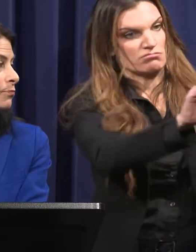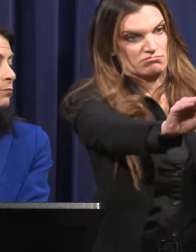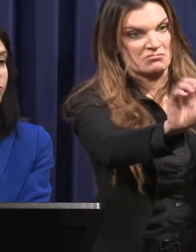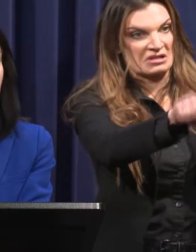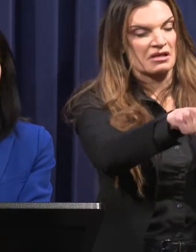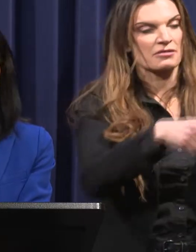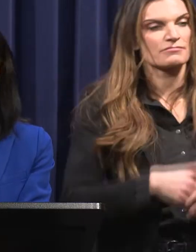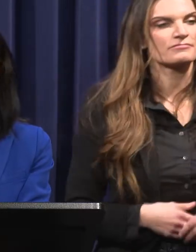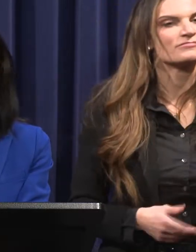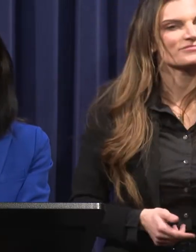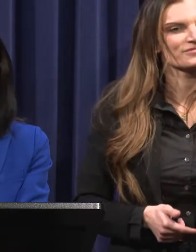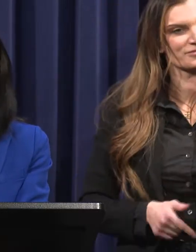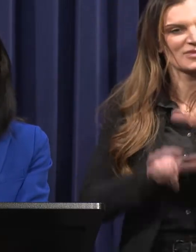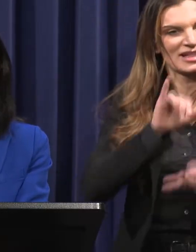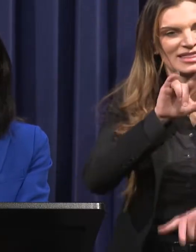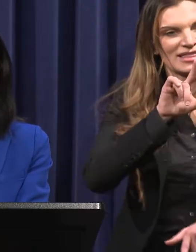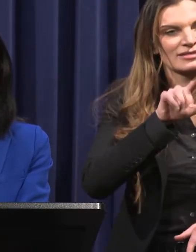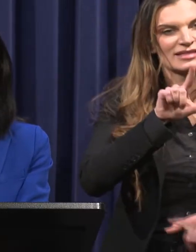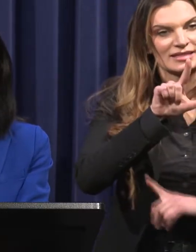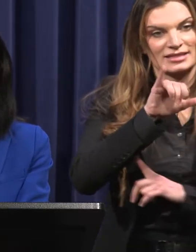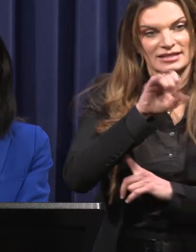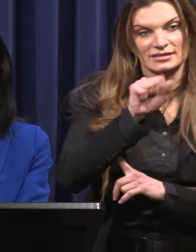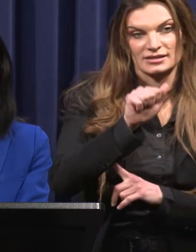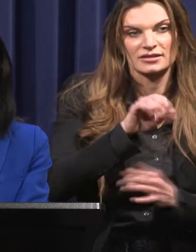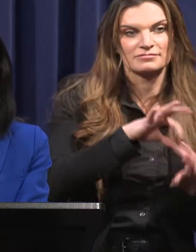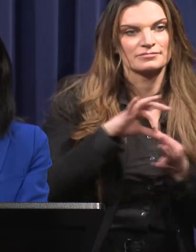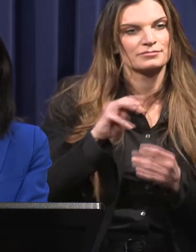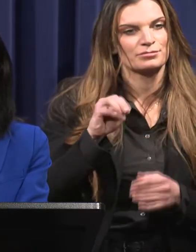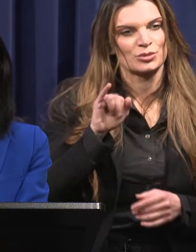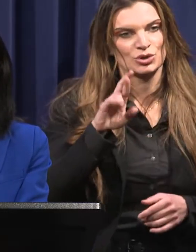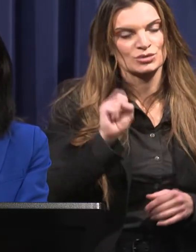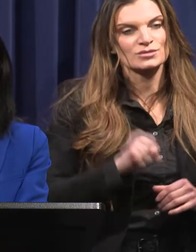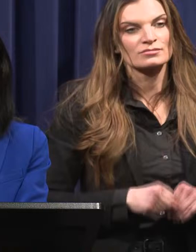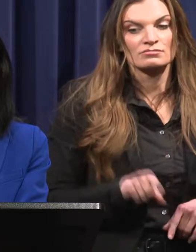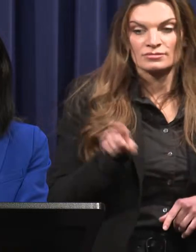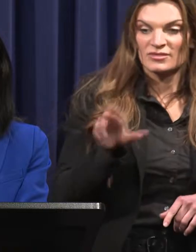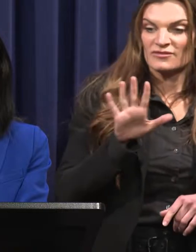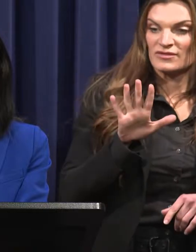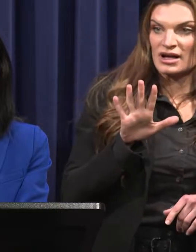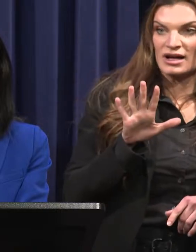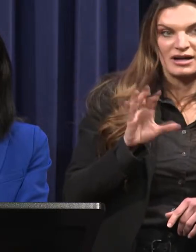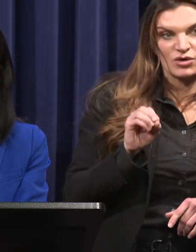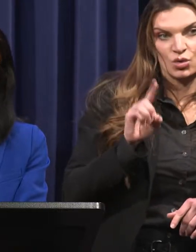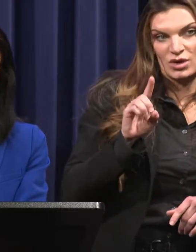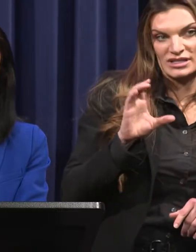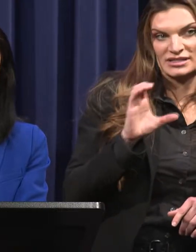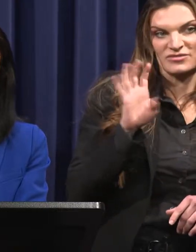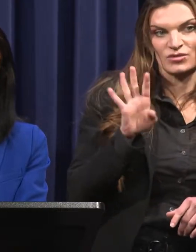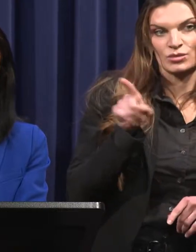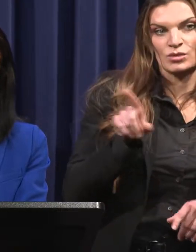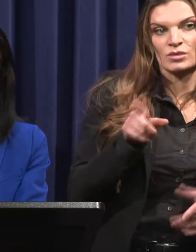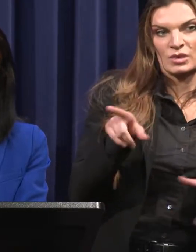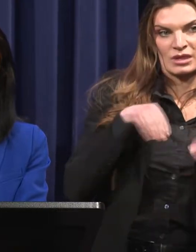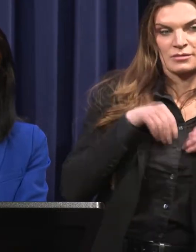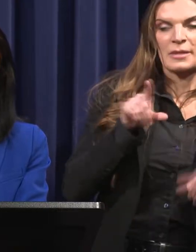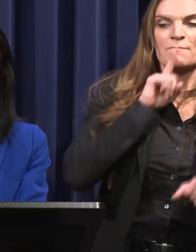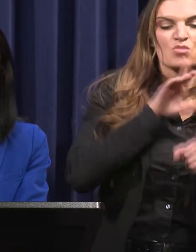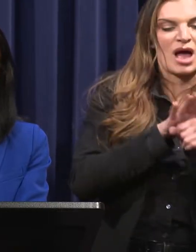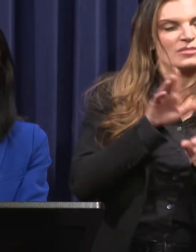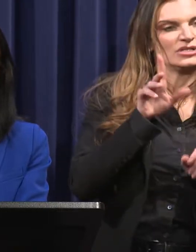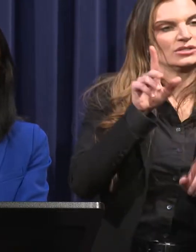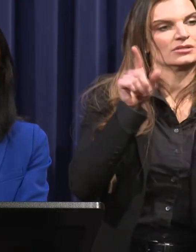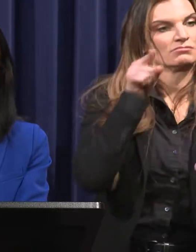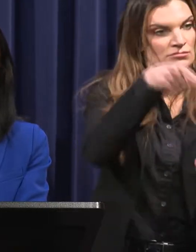Yeah, Lisa. I'm Lisa with MERS. Do you have one of these 501c4s, such as Promise to the People Fund?